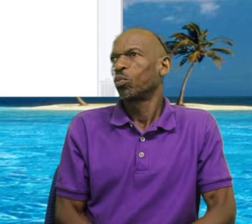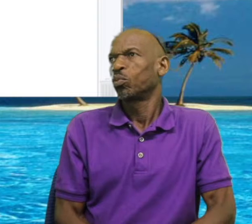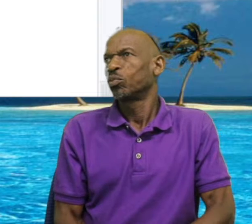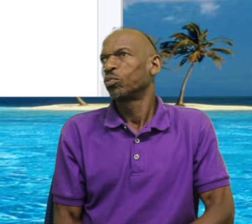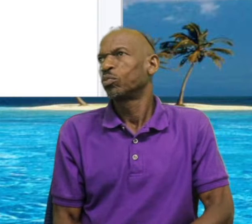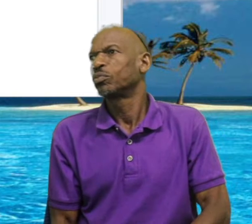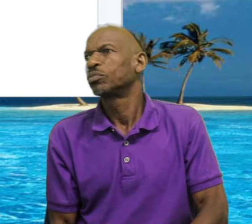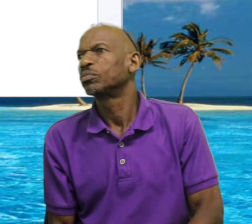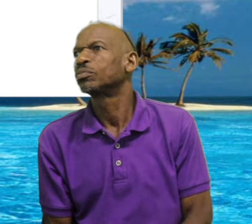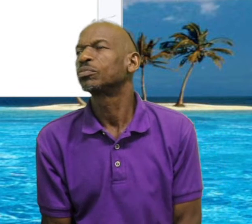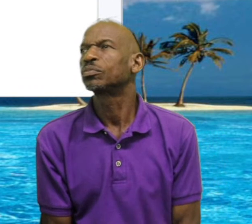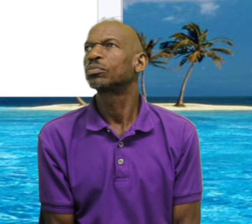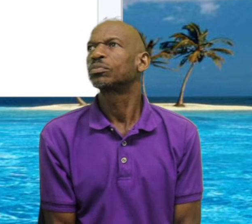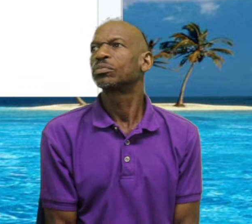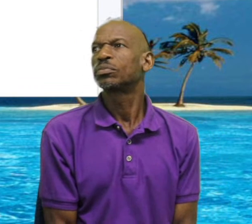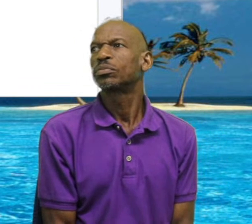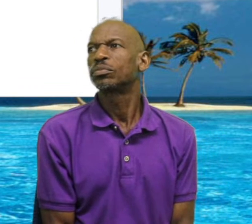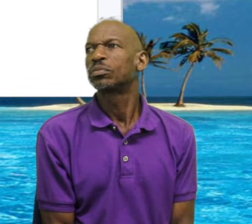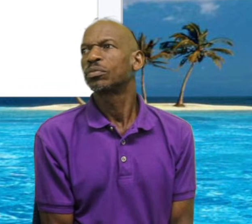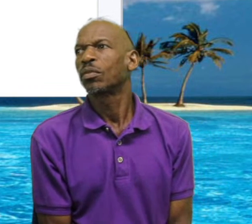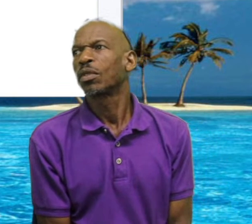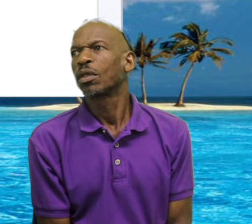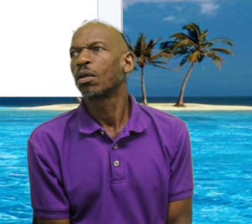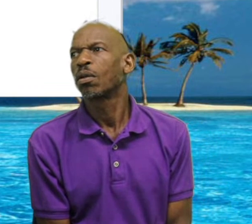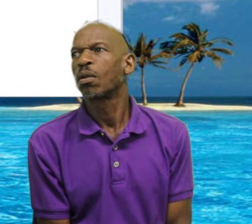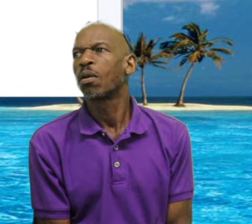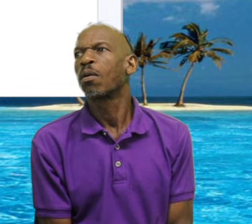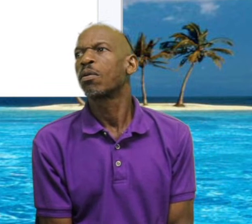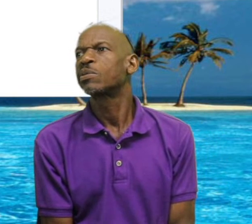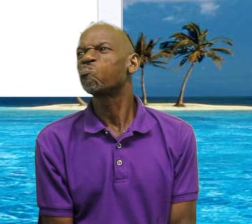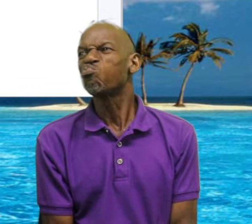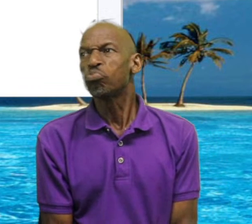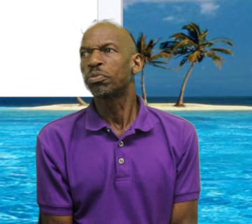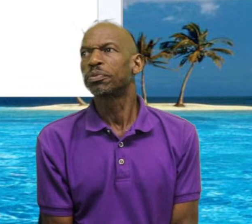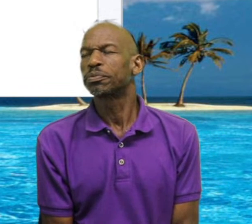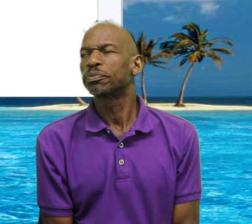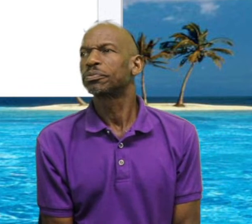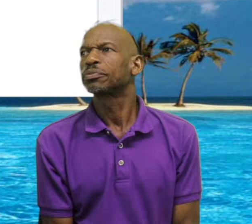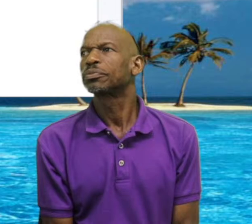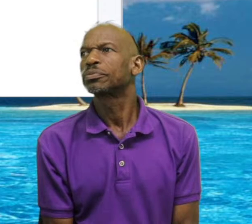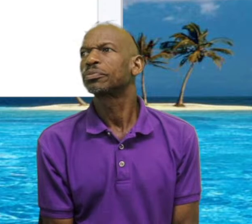we use and, not join nouns, sorry. We use and,